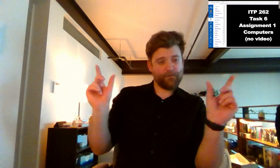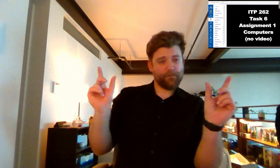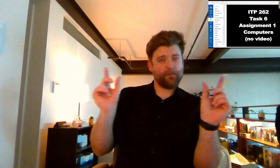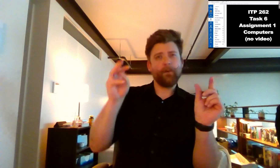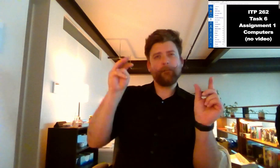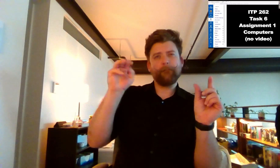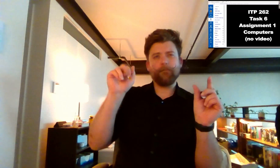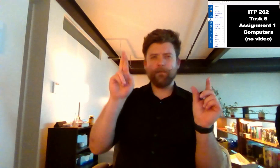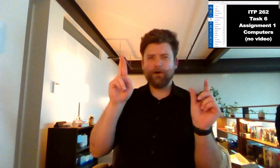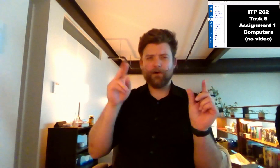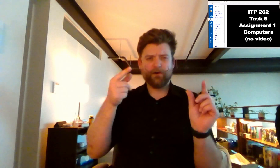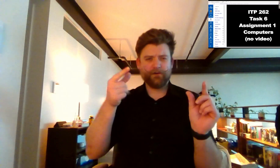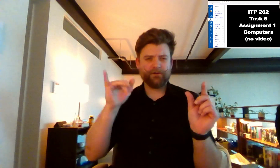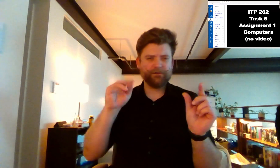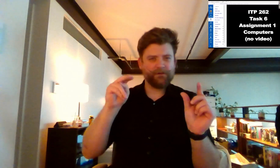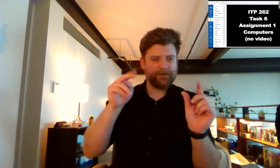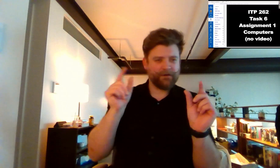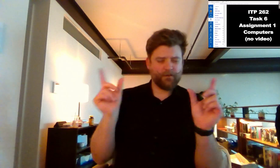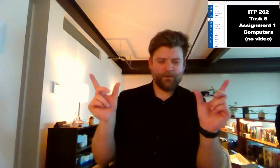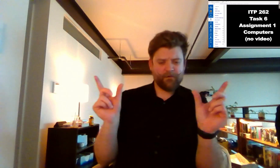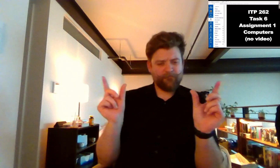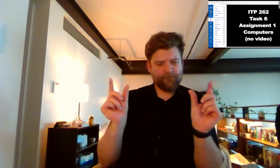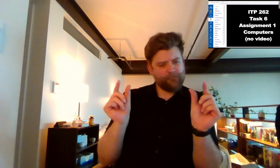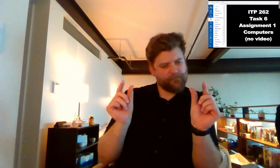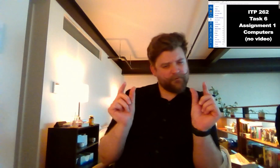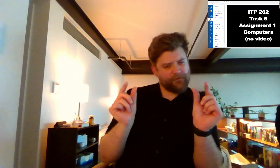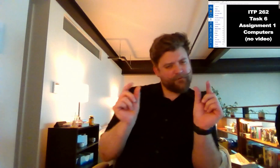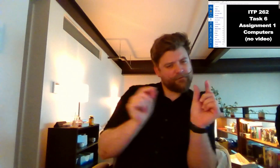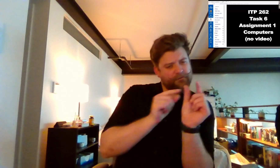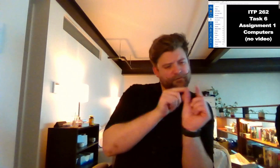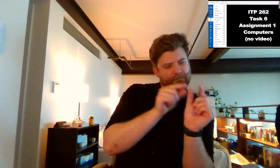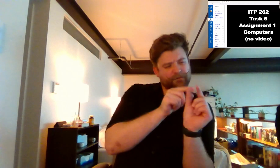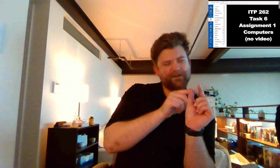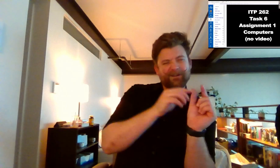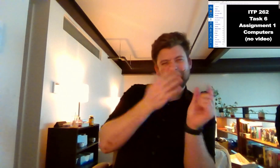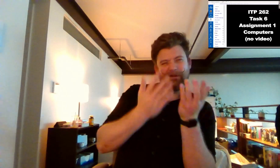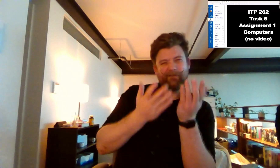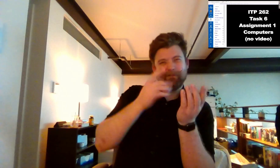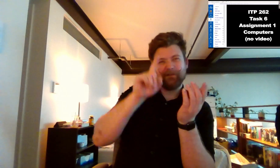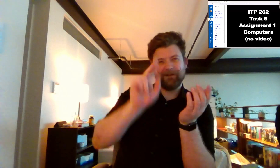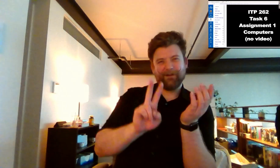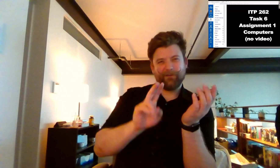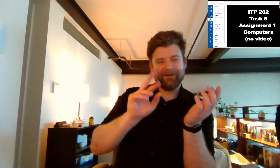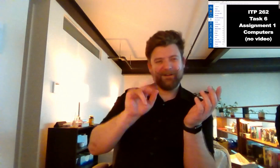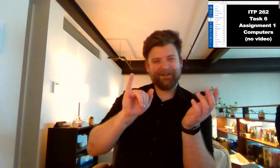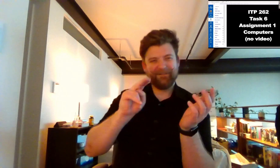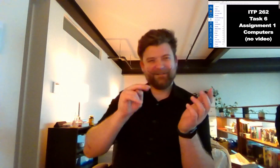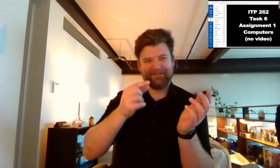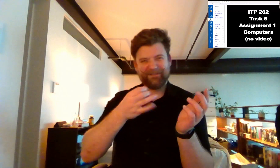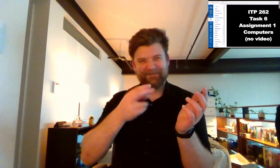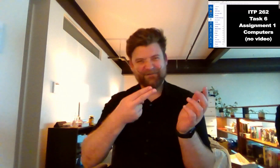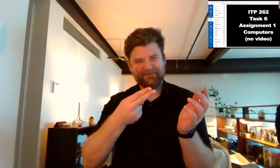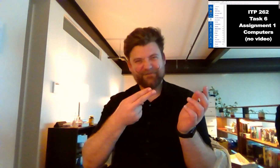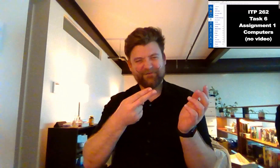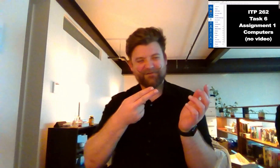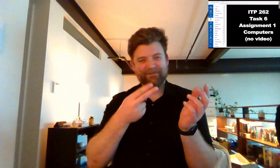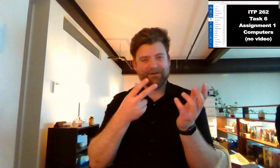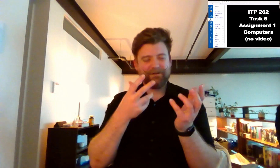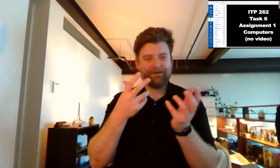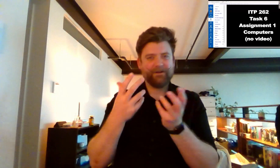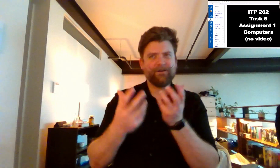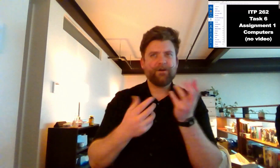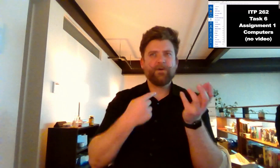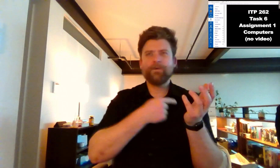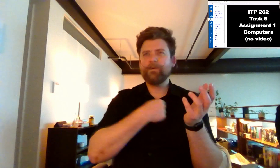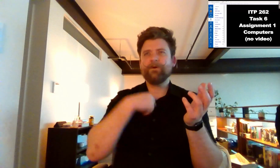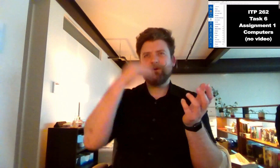then then they're going to know I'm very Scottish, and then I'm trying to use all the paper that I possibly can, or save all the paper. You know, it's going to be